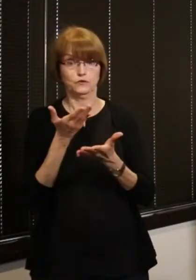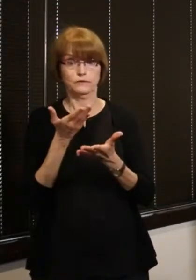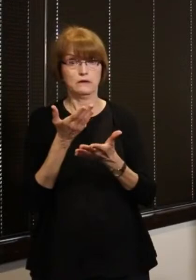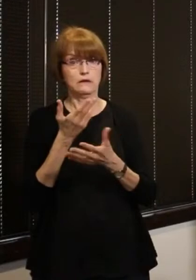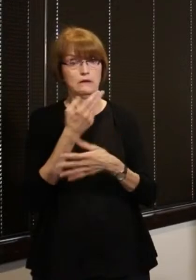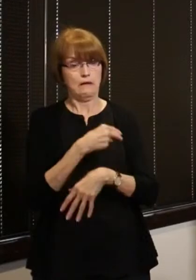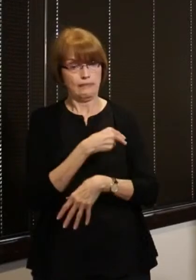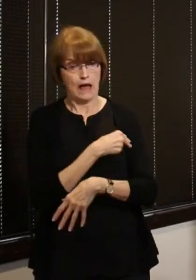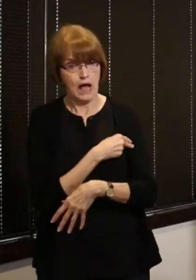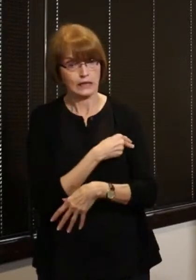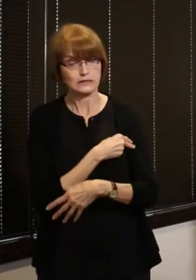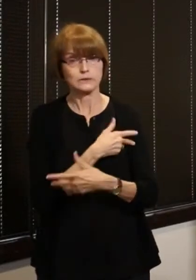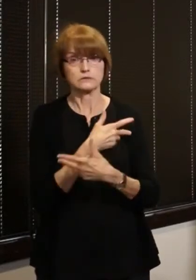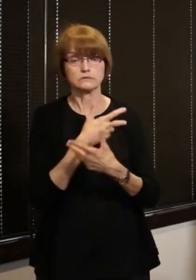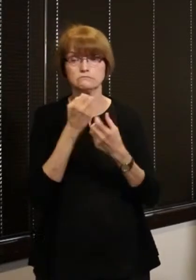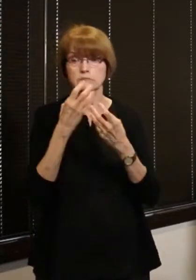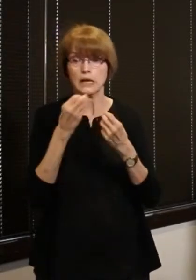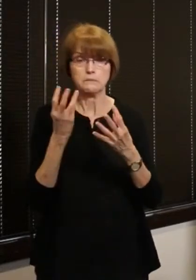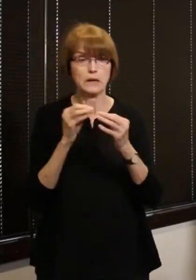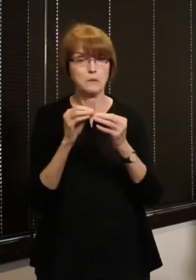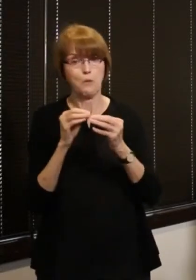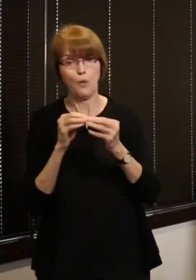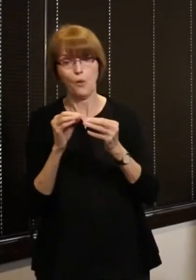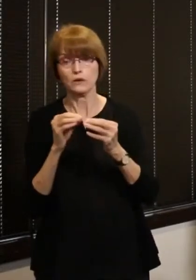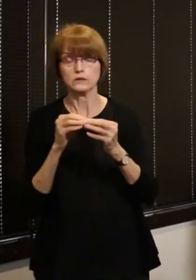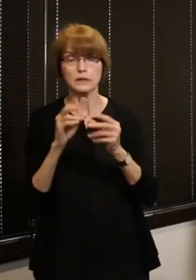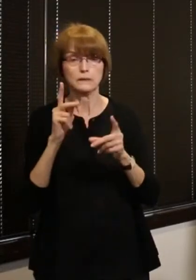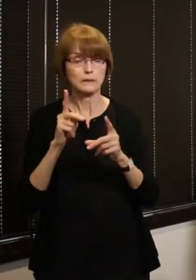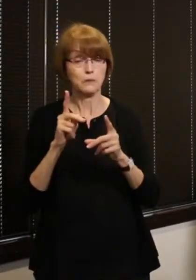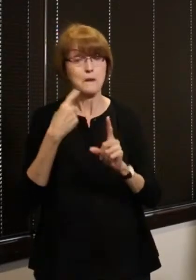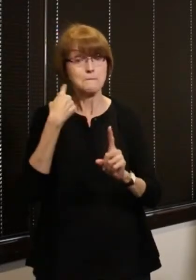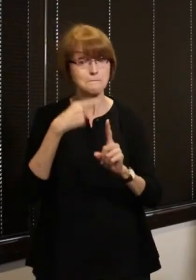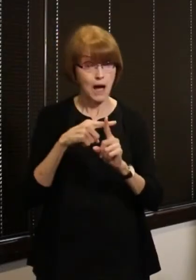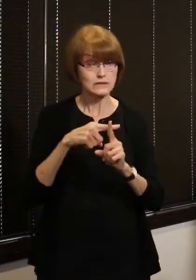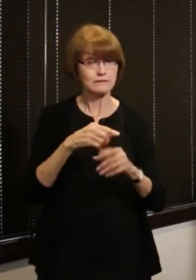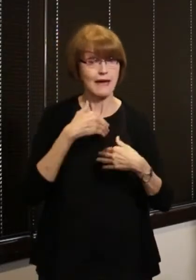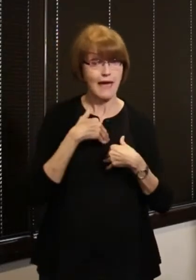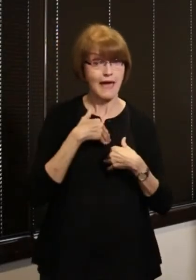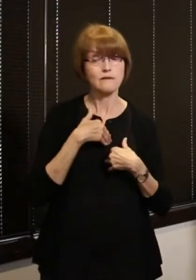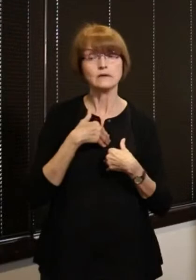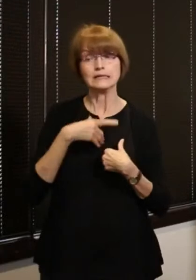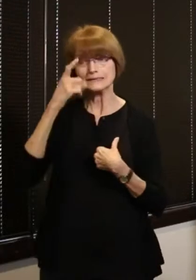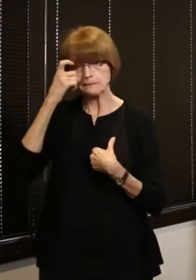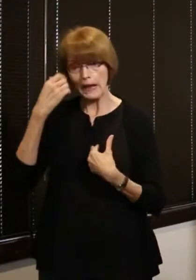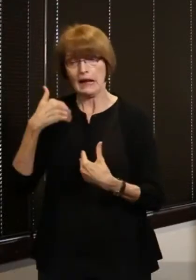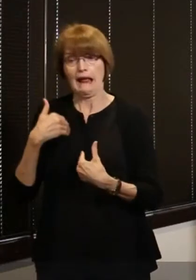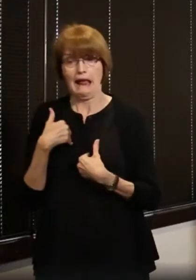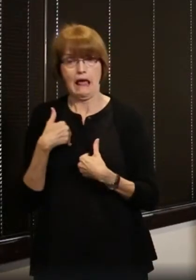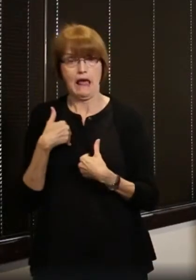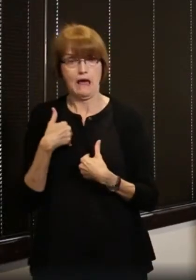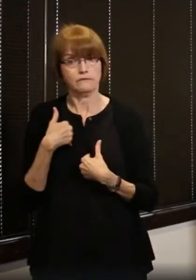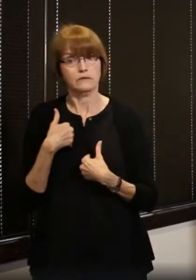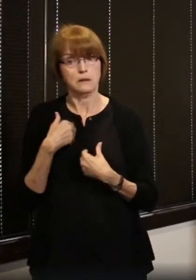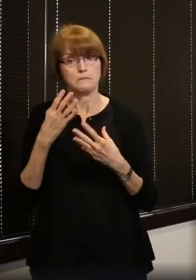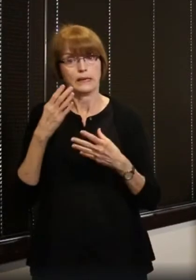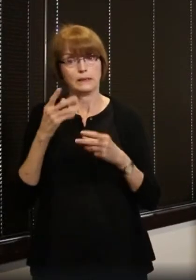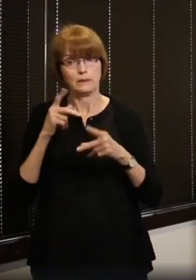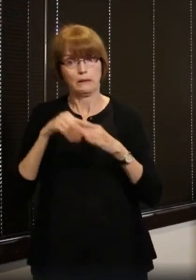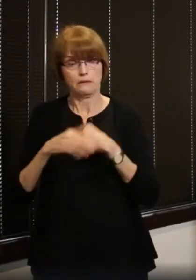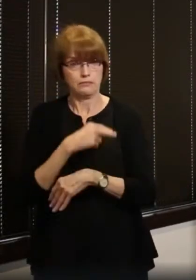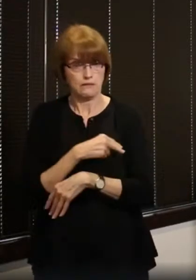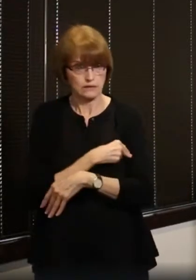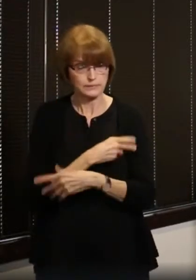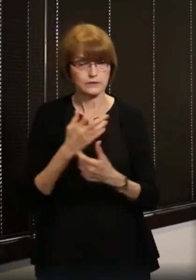our COVID positive and our patients under investigation, or the patients that were waiting for test results to come back. And this shows